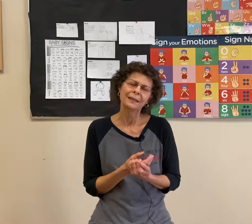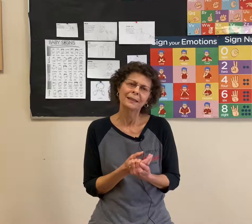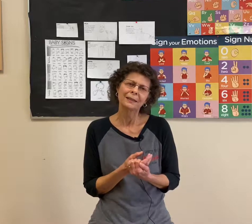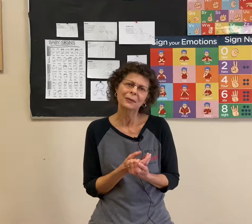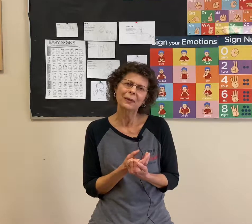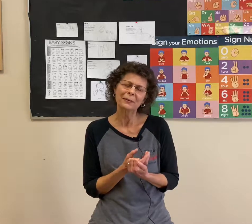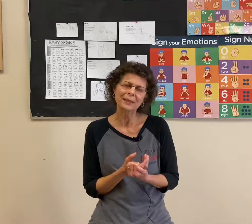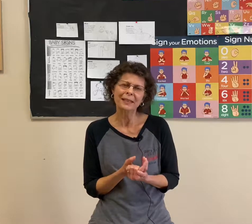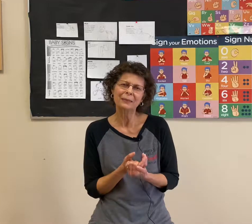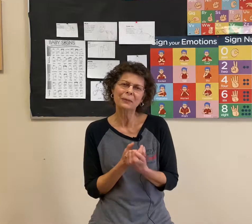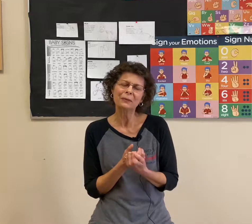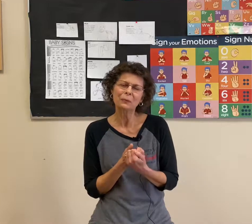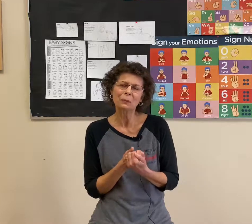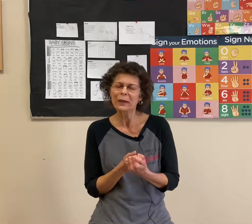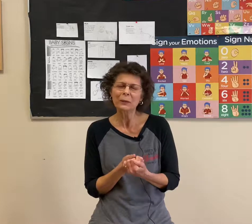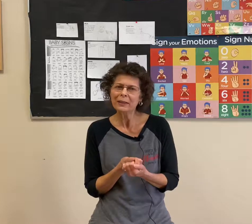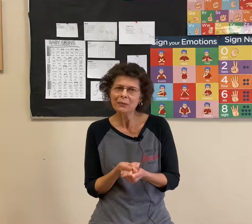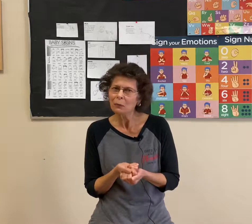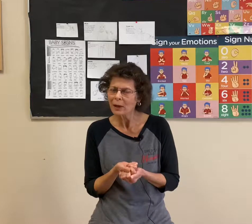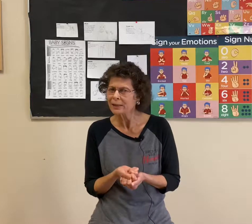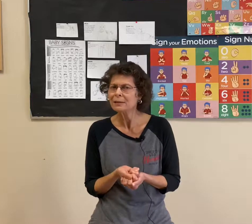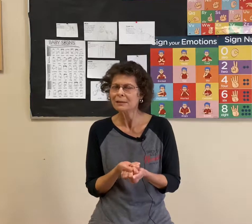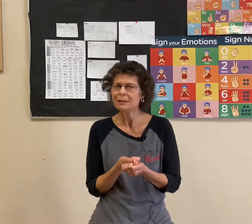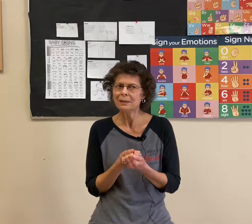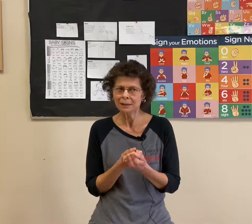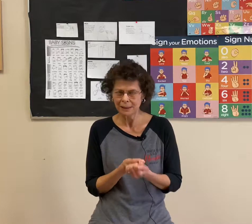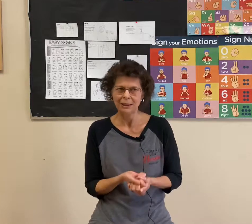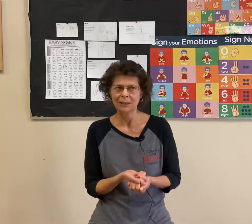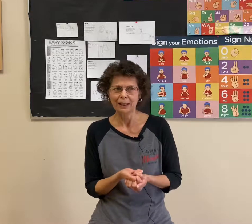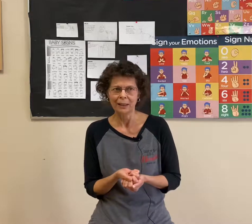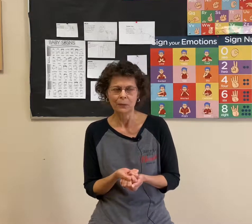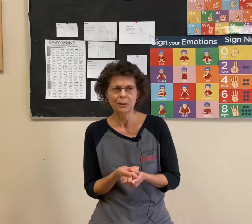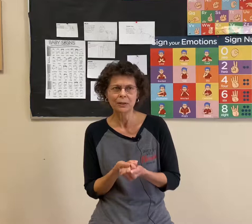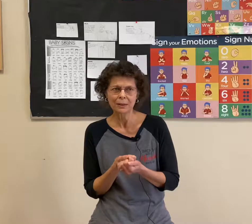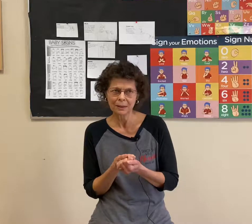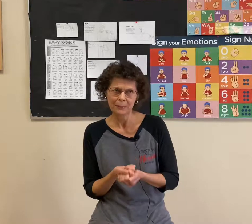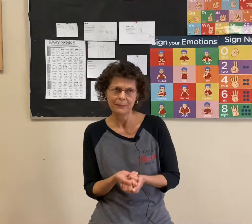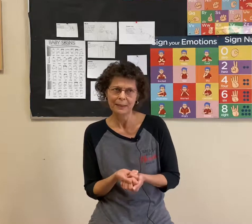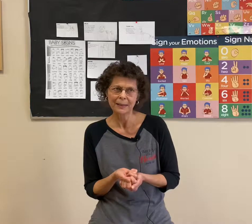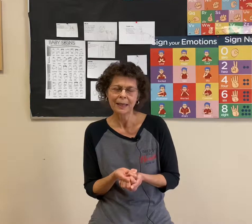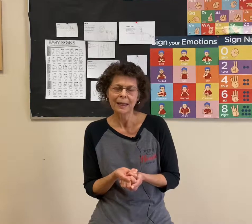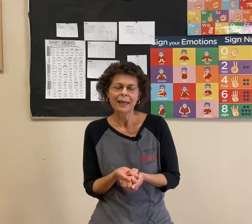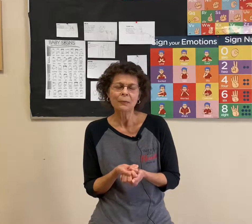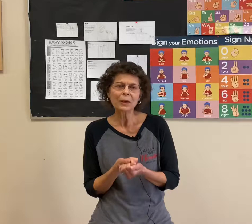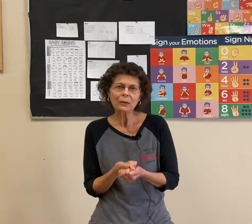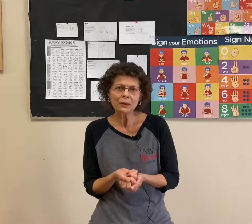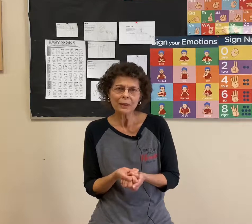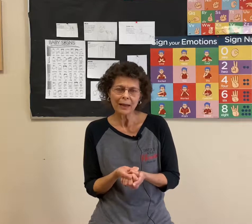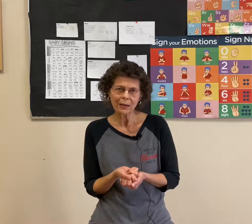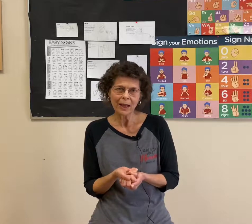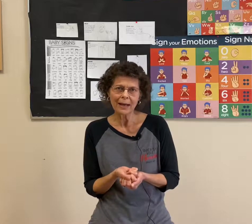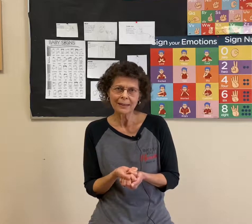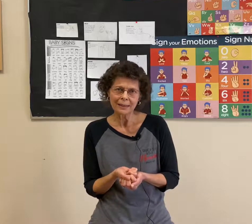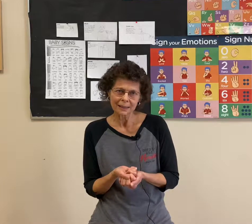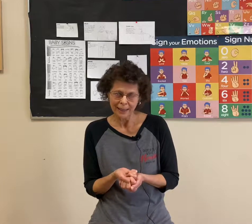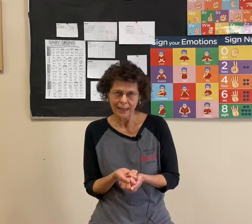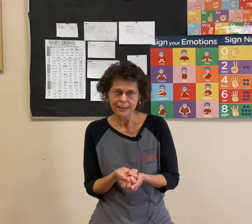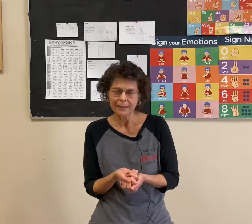So I decided, well, why do I even want to teach sign language to babies? And what I learned in that class is that